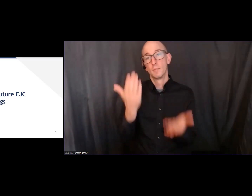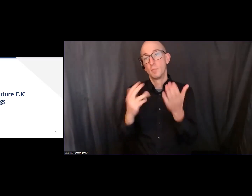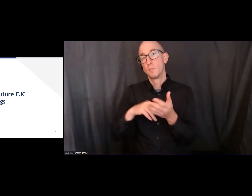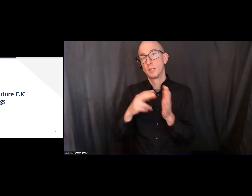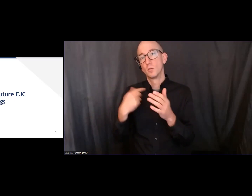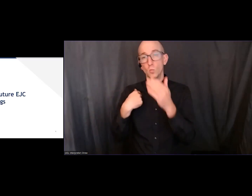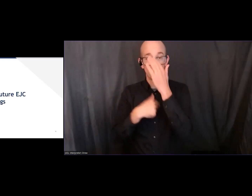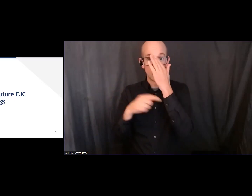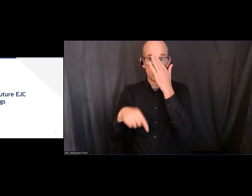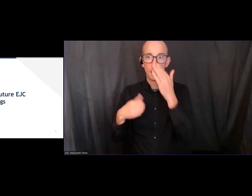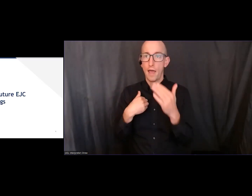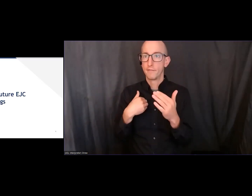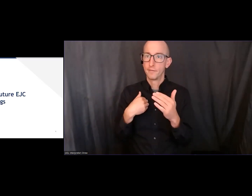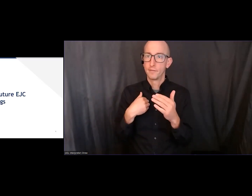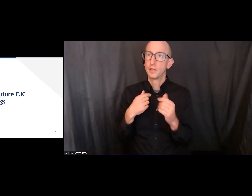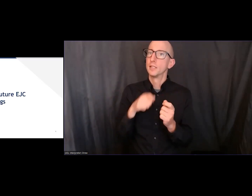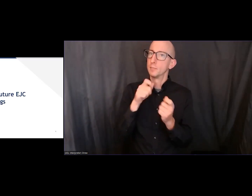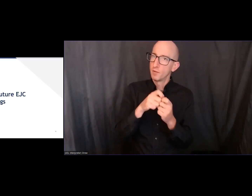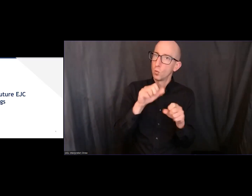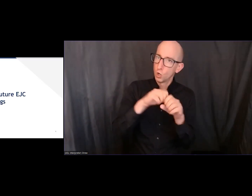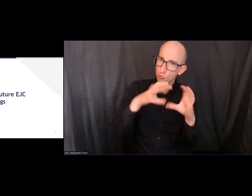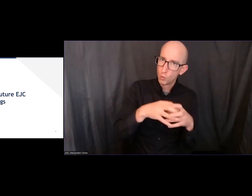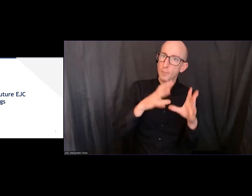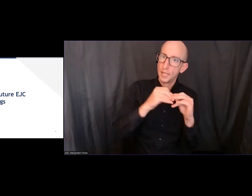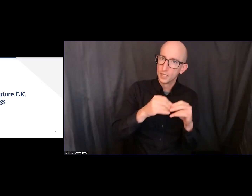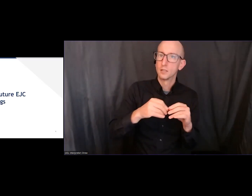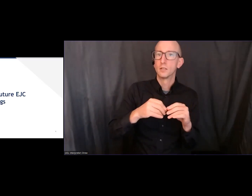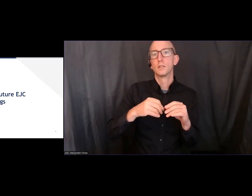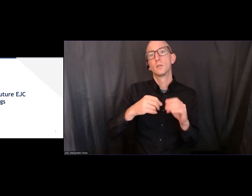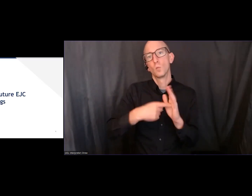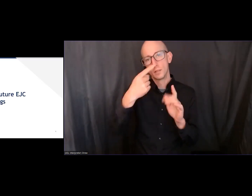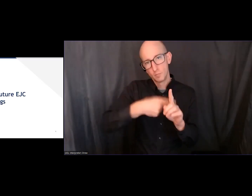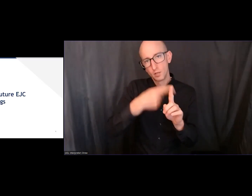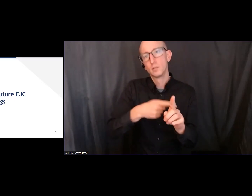working group meeting 1 month and alternate that with an EJ council meeting.